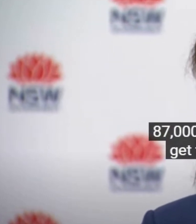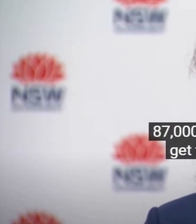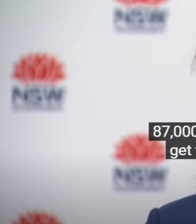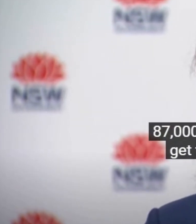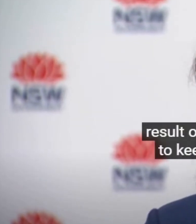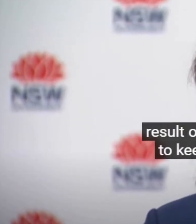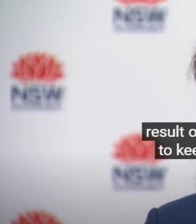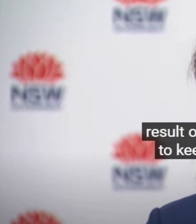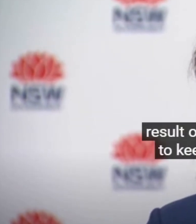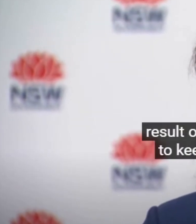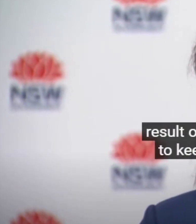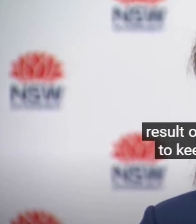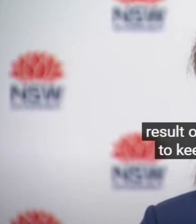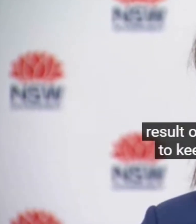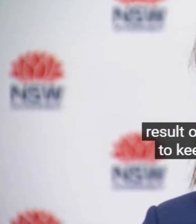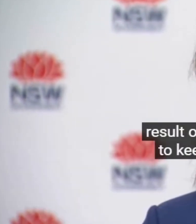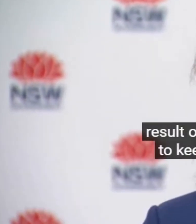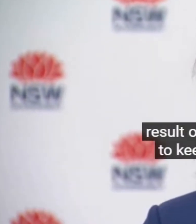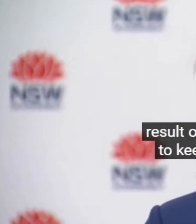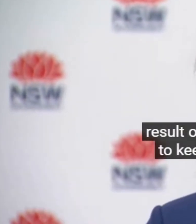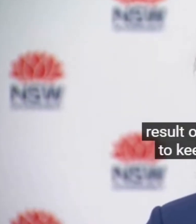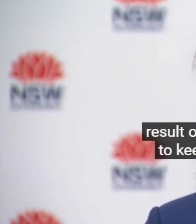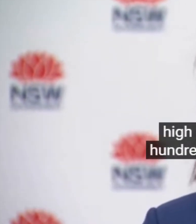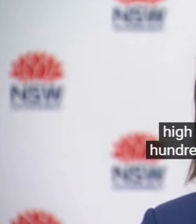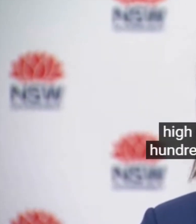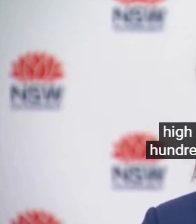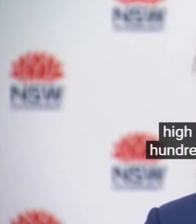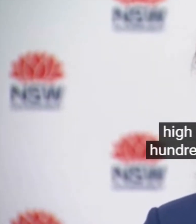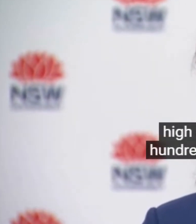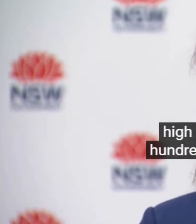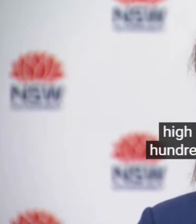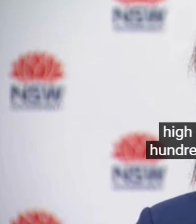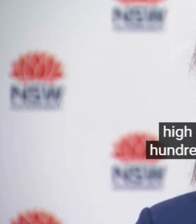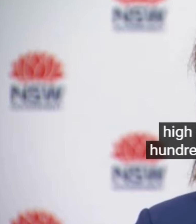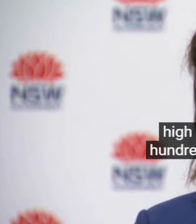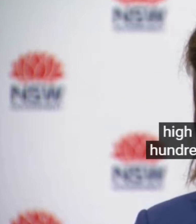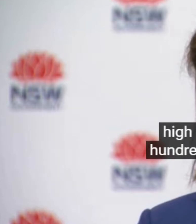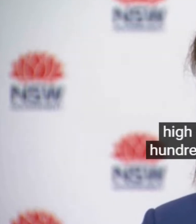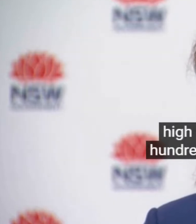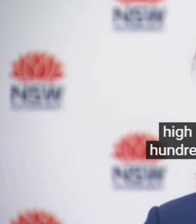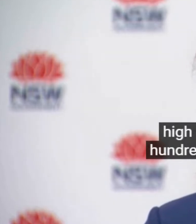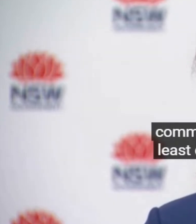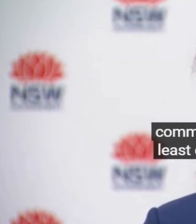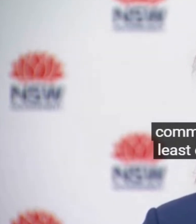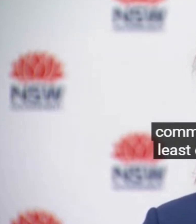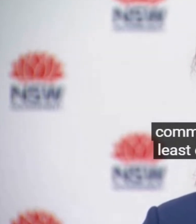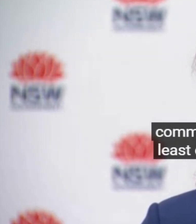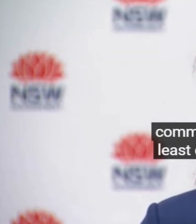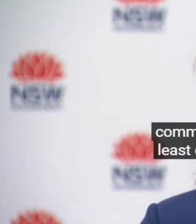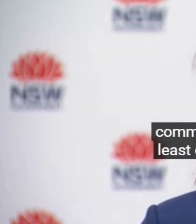see households, whole households, become infected because one person has brought the virus into the